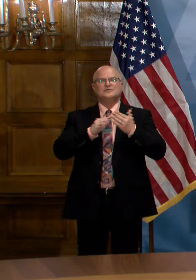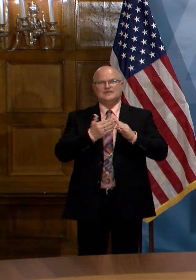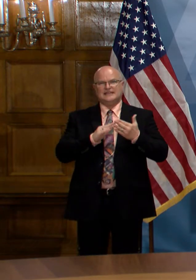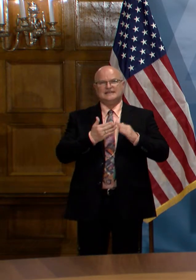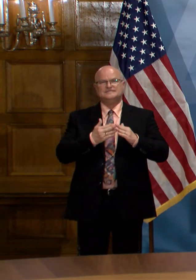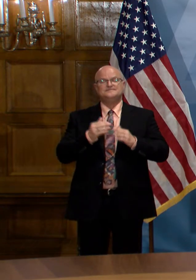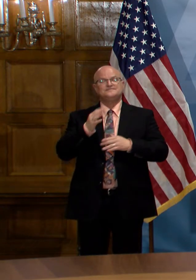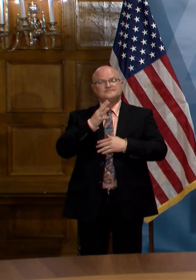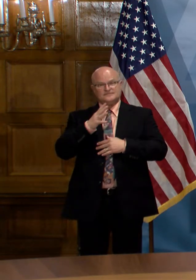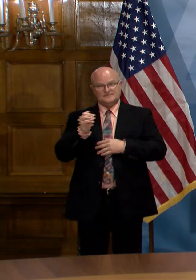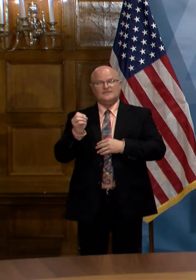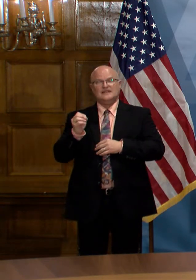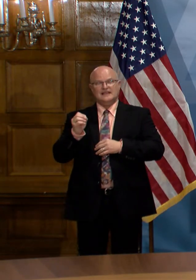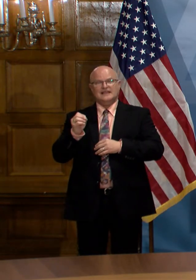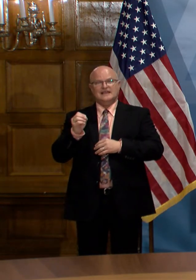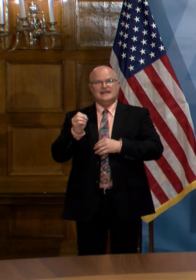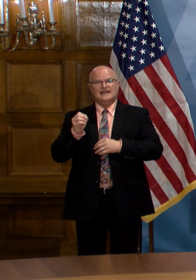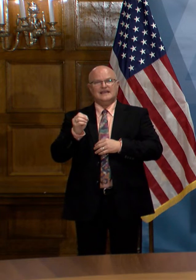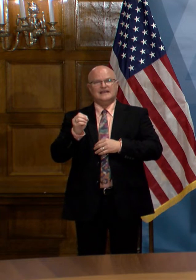community. And